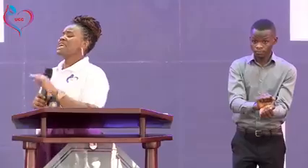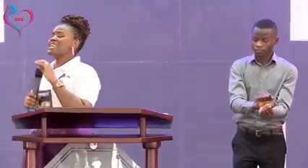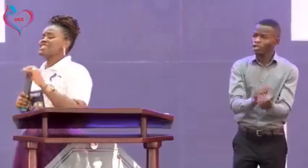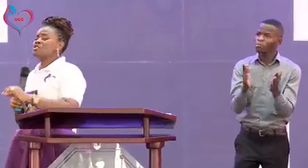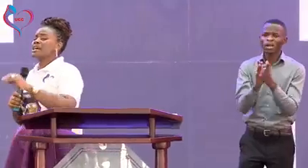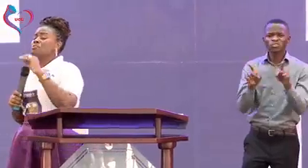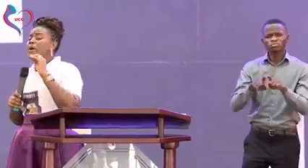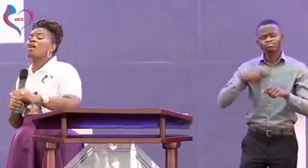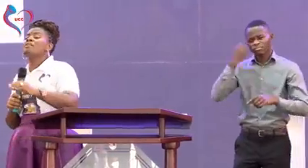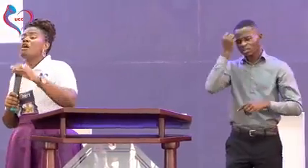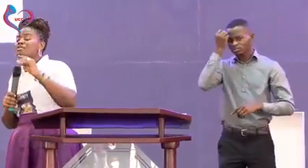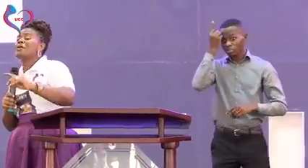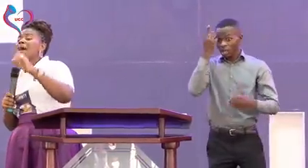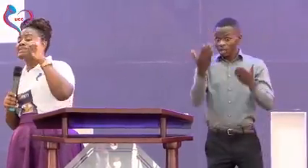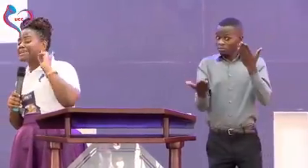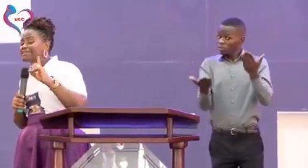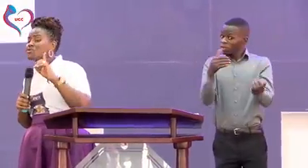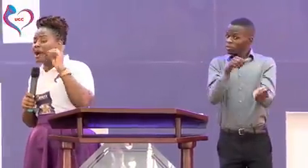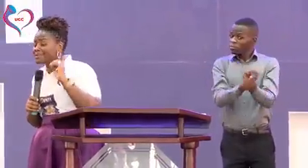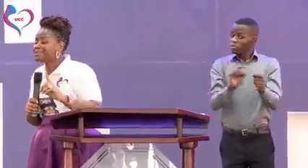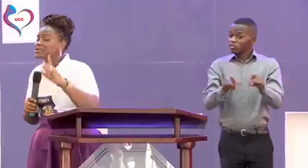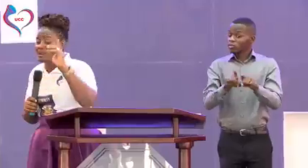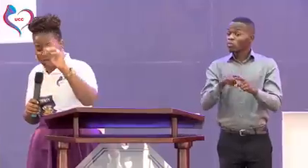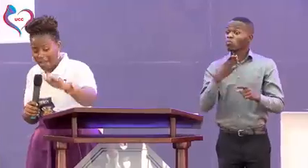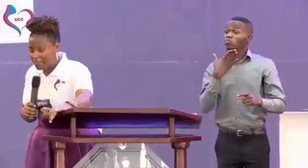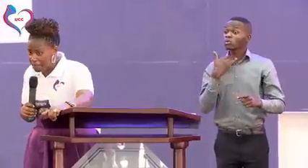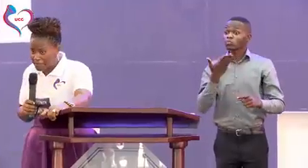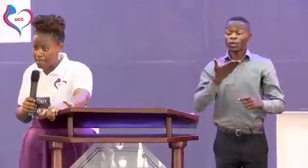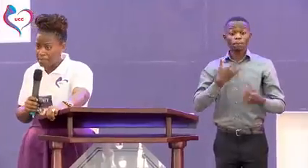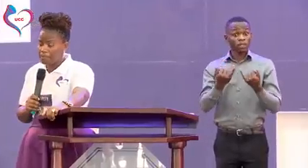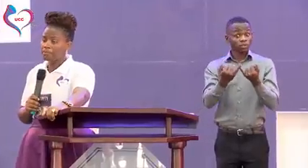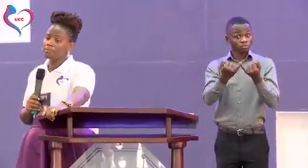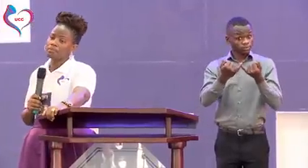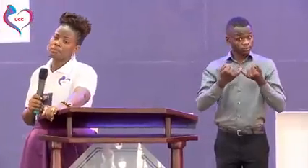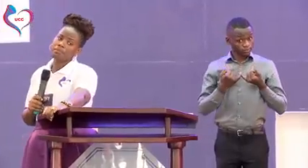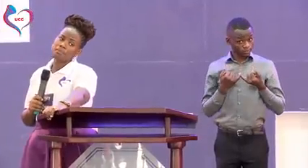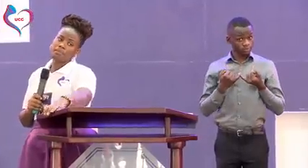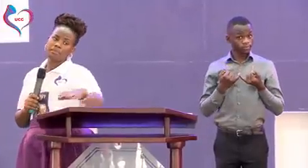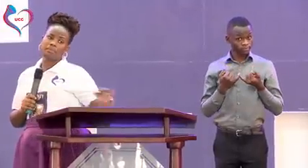I even understood that Paul also wanted to have a wife with him.